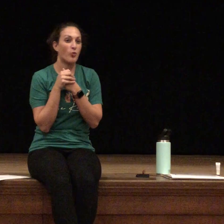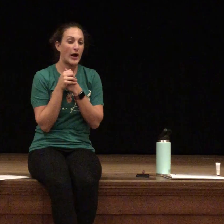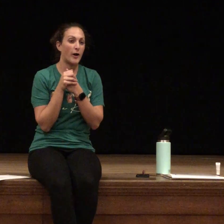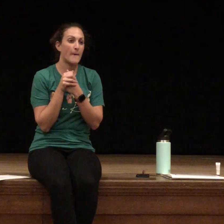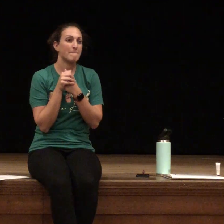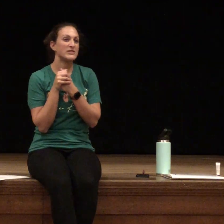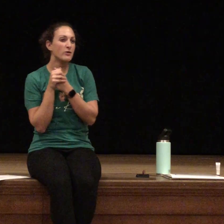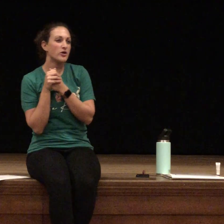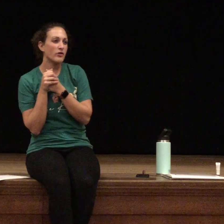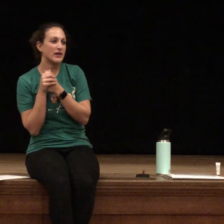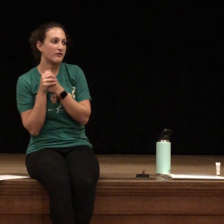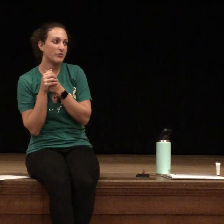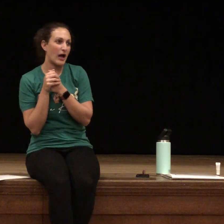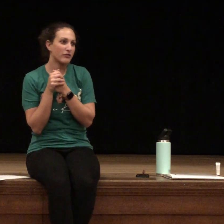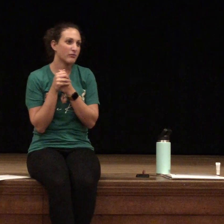where. Does anyone know the sign for bathroom?